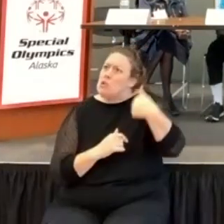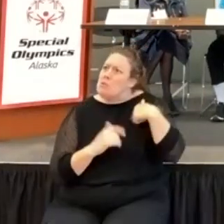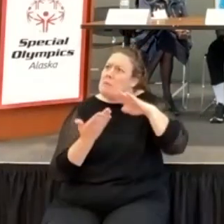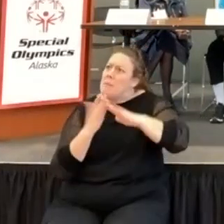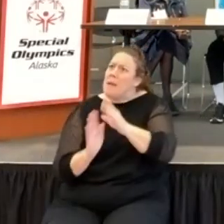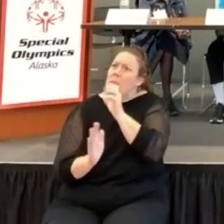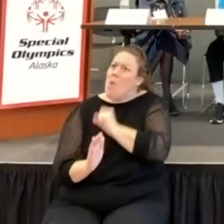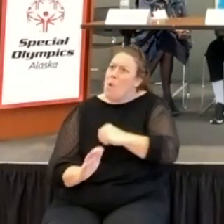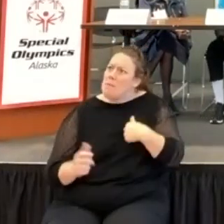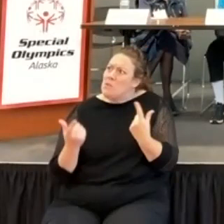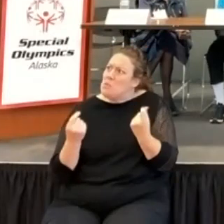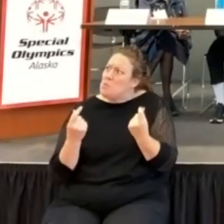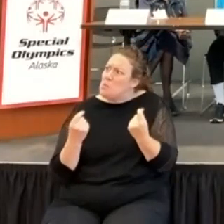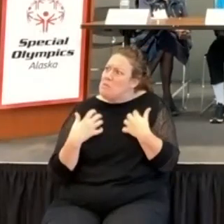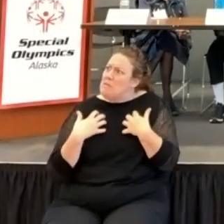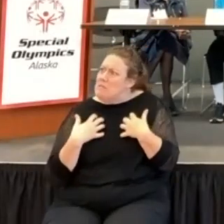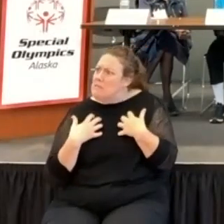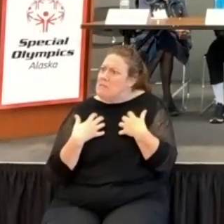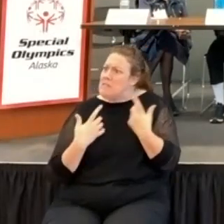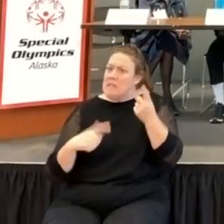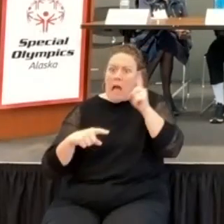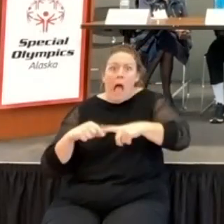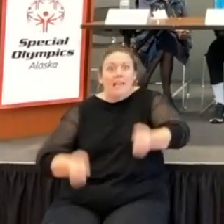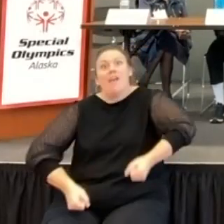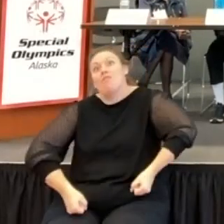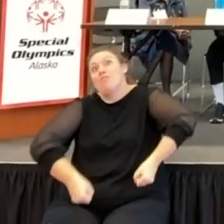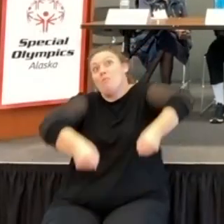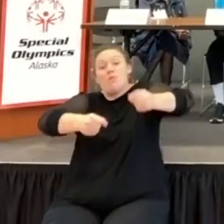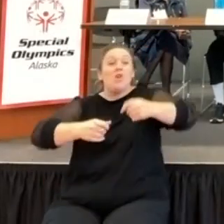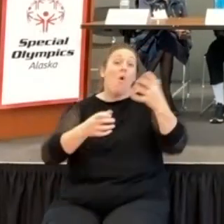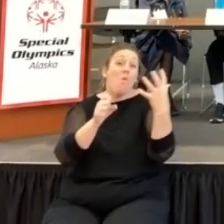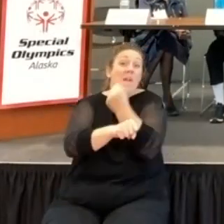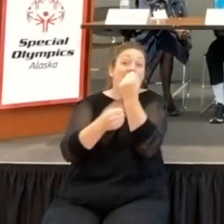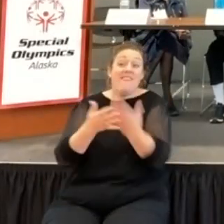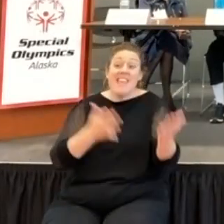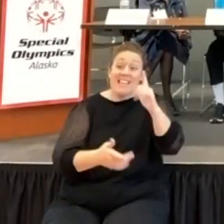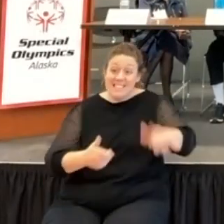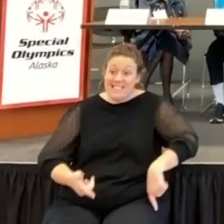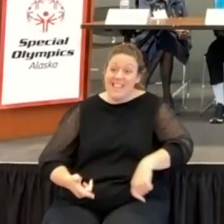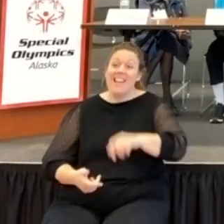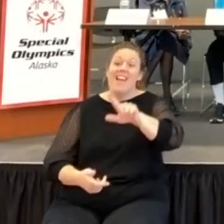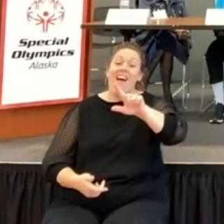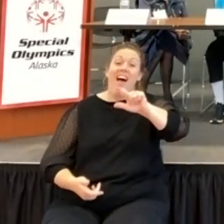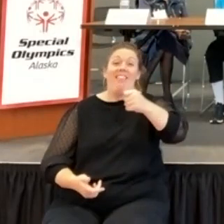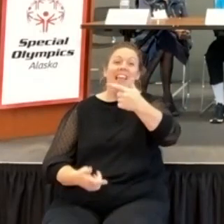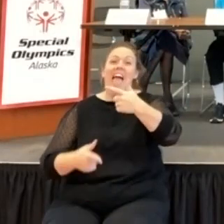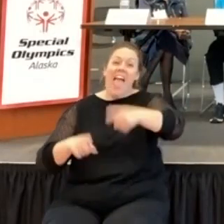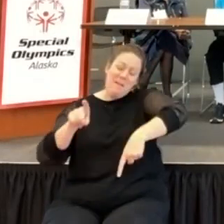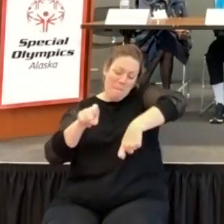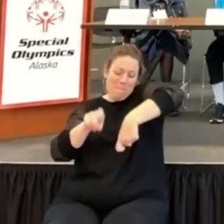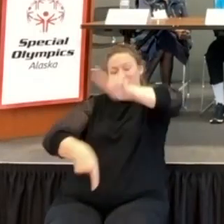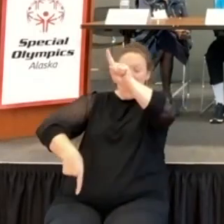to be able to take my leg and throw it up in the air. So as time went by, I started to live a little bit with